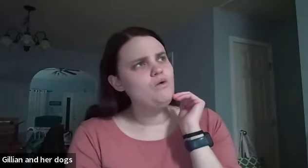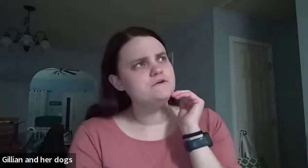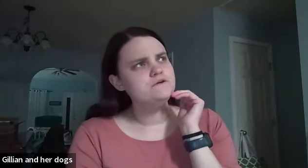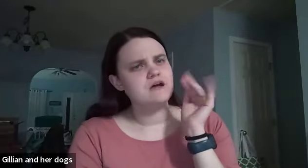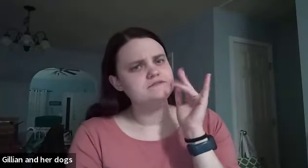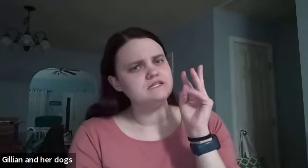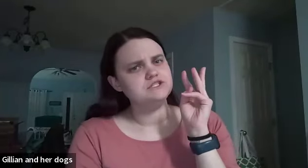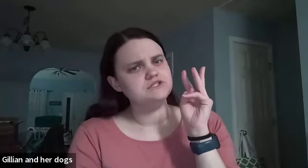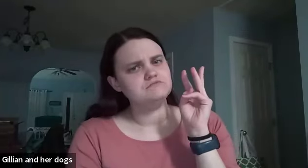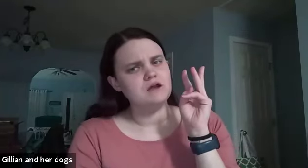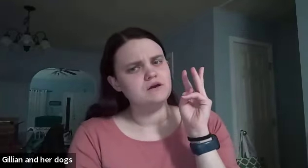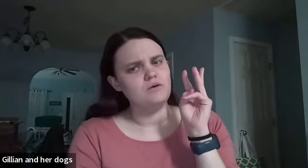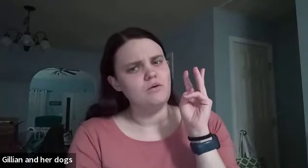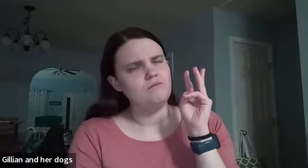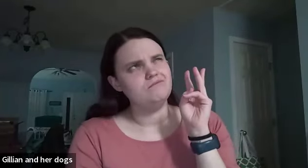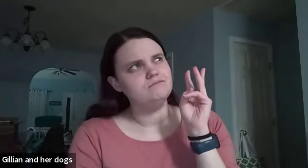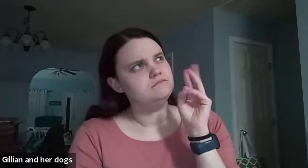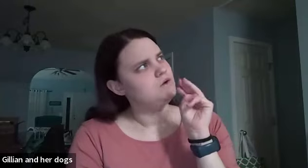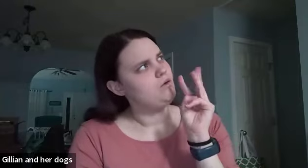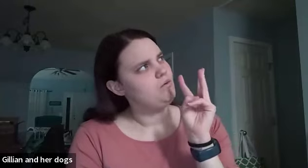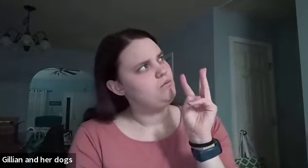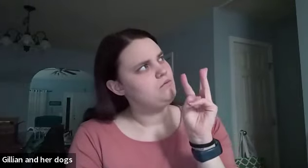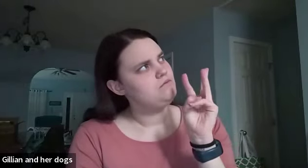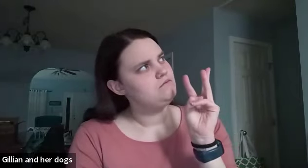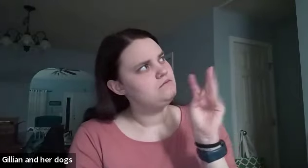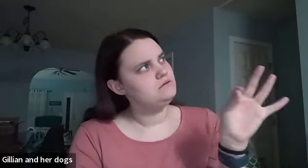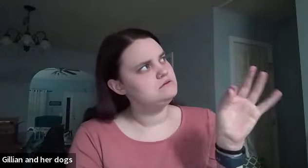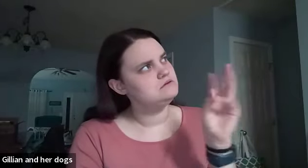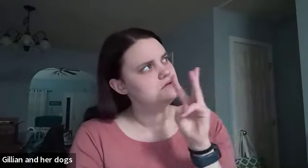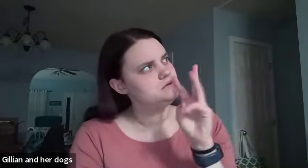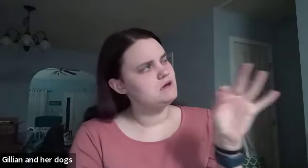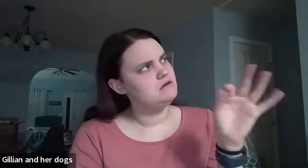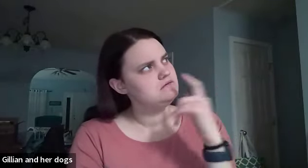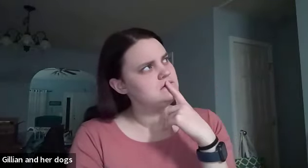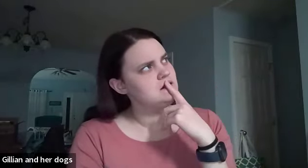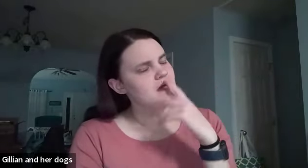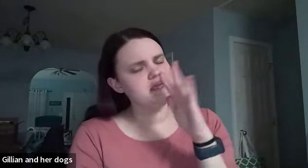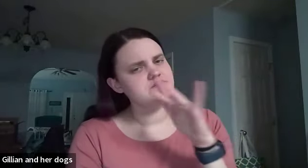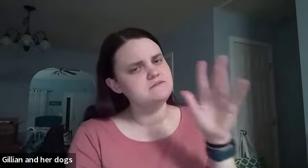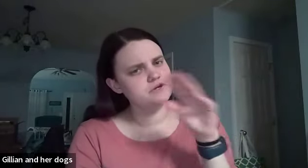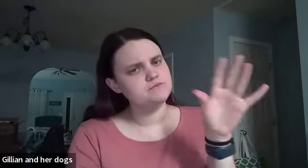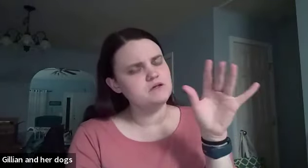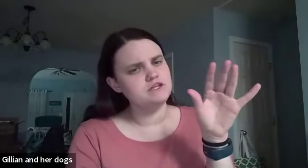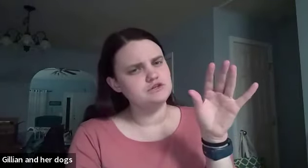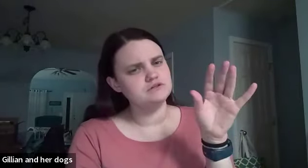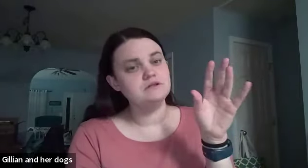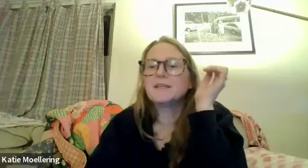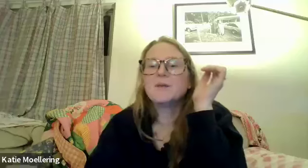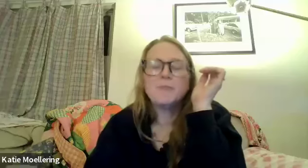Whole Foods I've seen just kind of Whole Foods WF. I think I've seen it fingerspelled. Gillian. Yes.